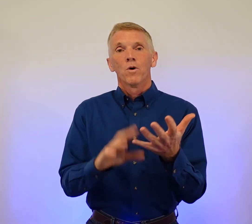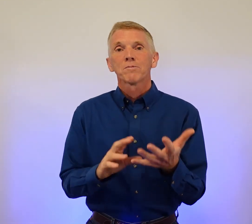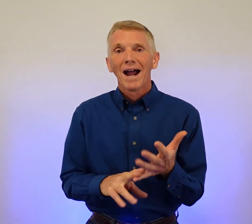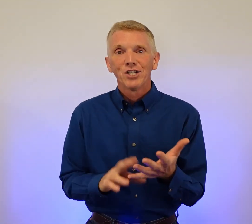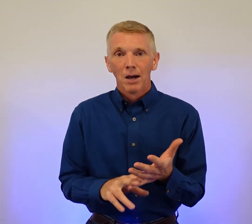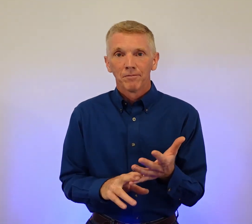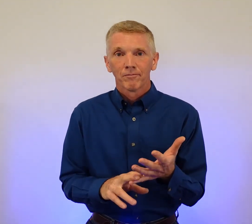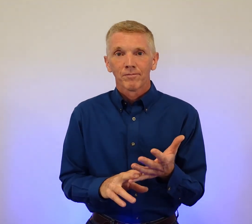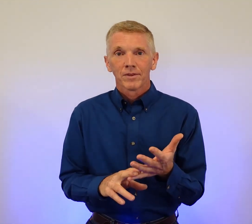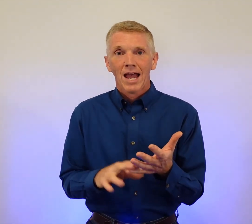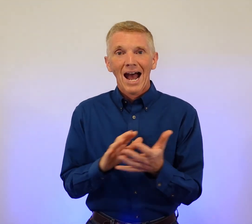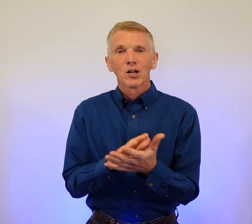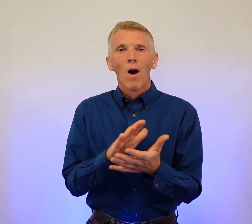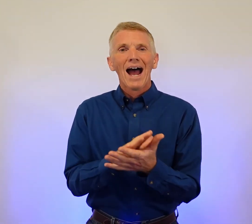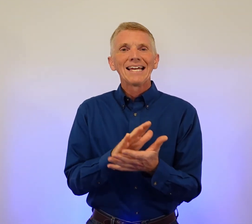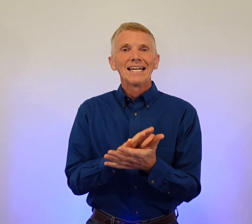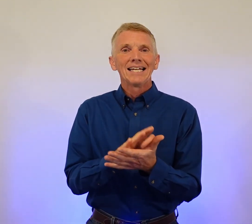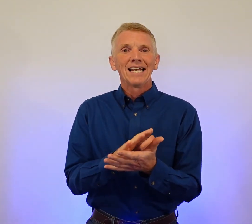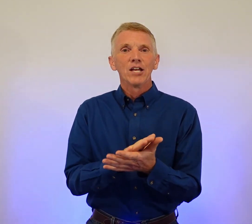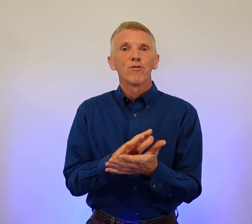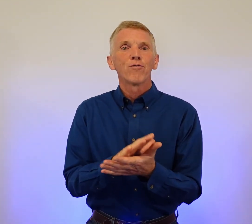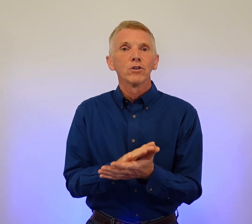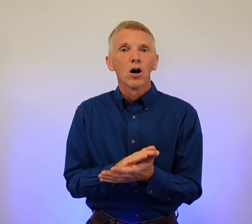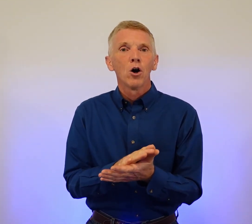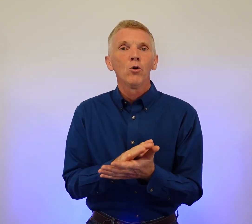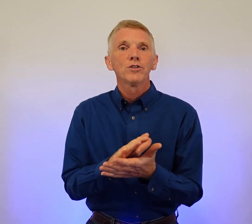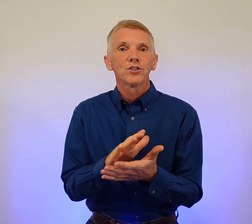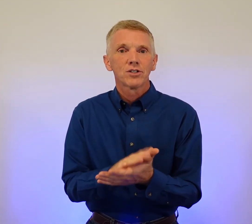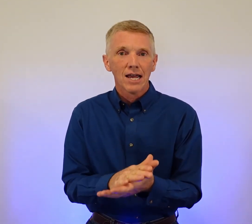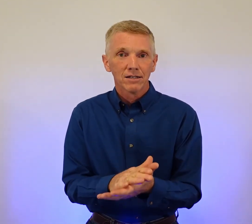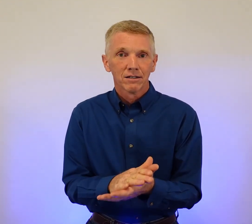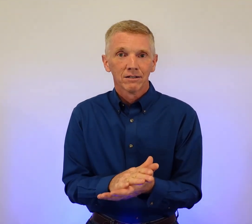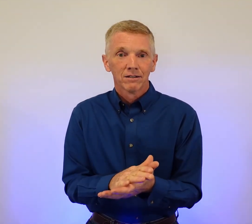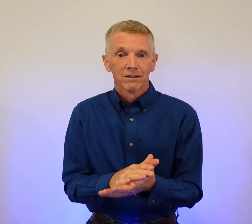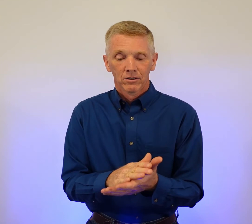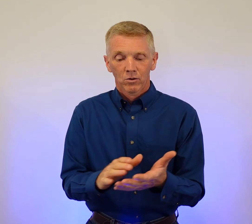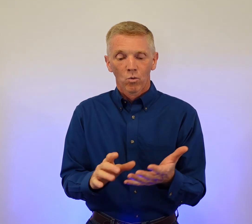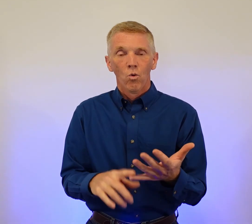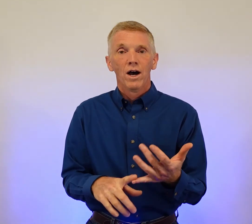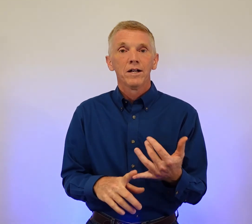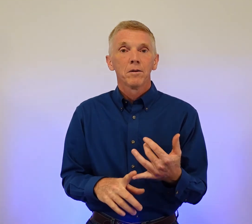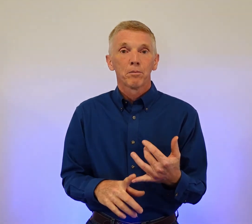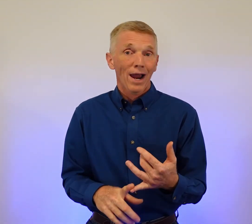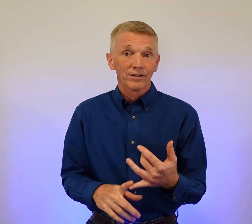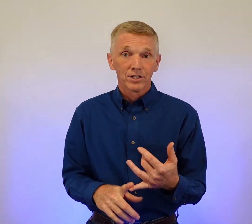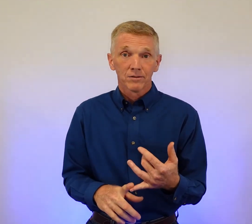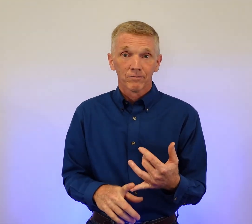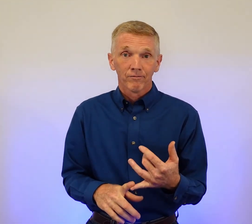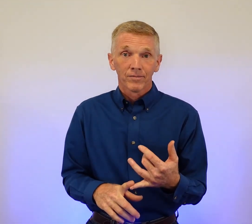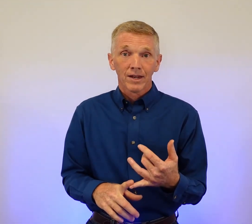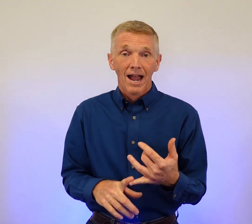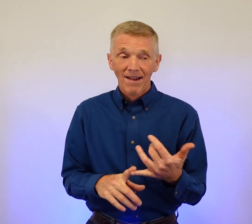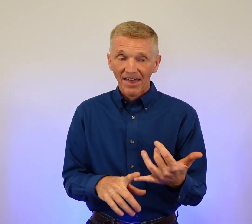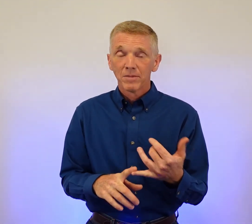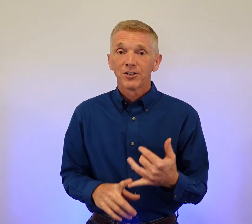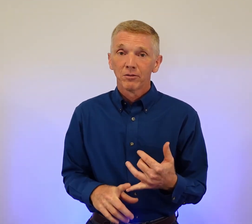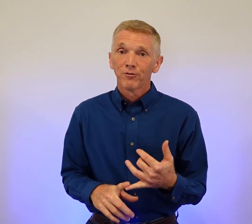my job? How do I get in a flow state? 1, practice. I've had the material